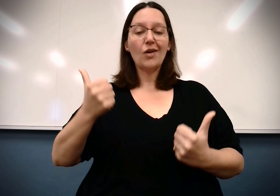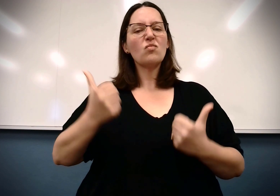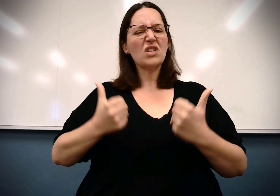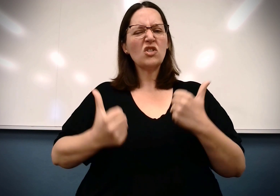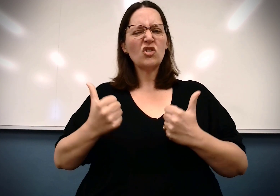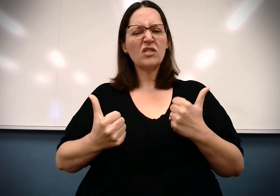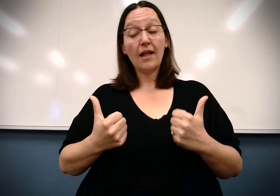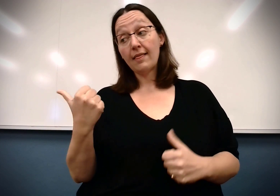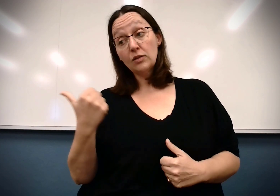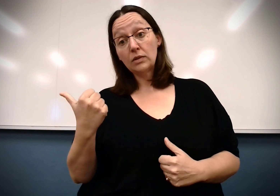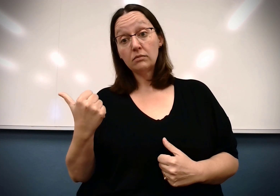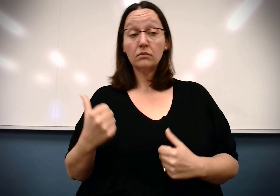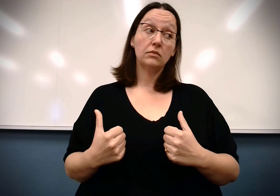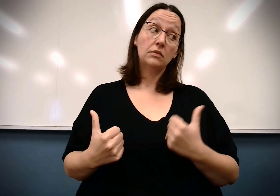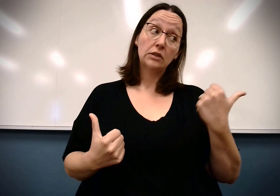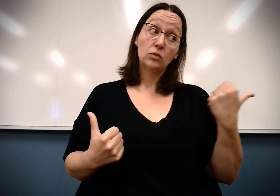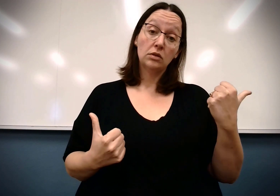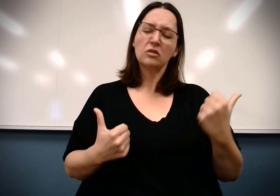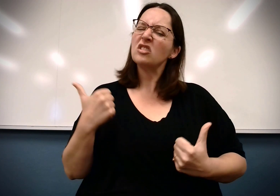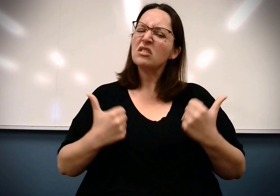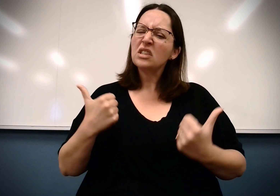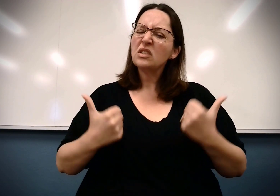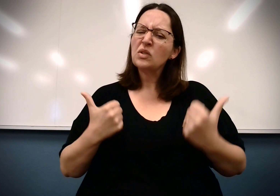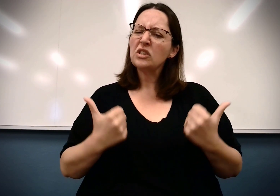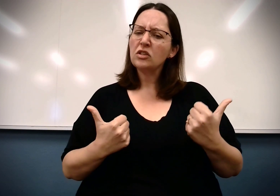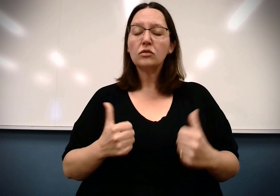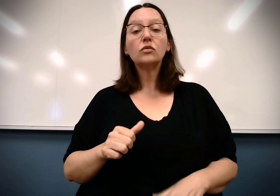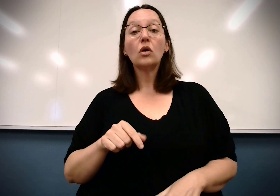with S's. Which has open A's? Do I want this one or this one? Which.